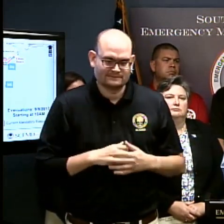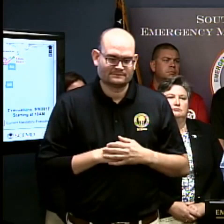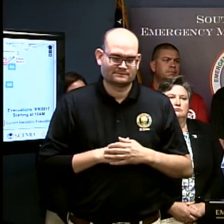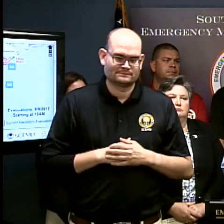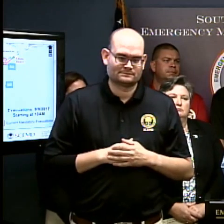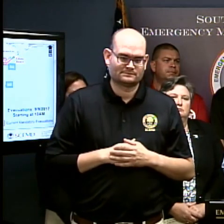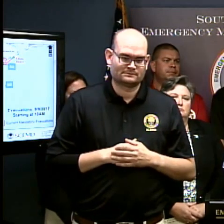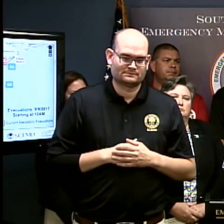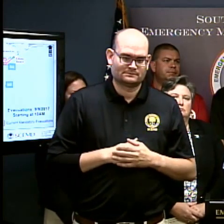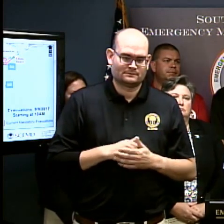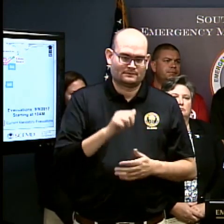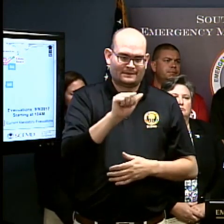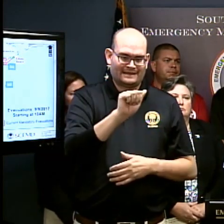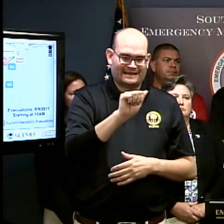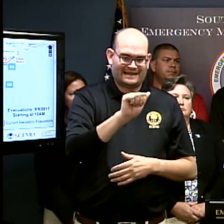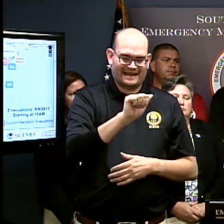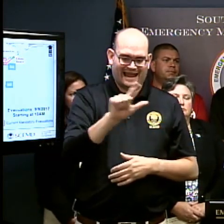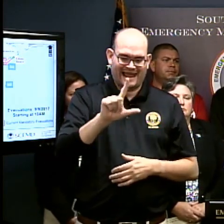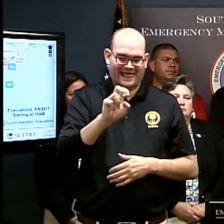County,